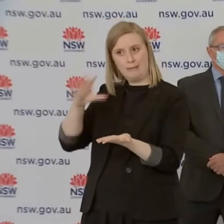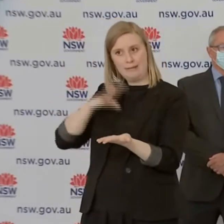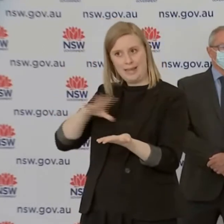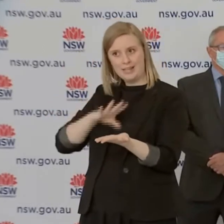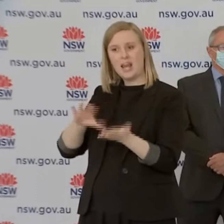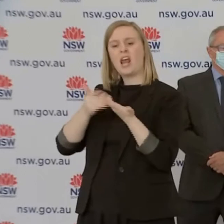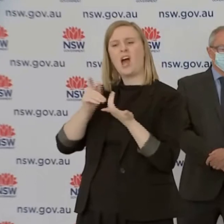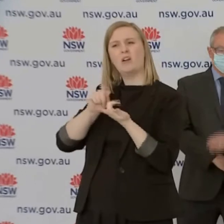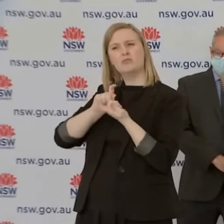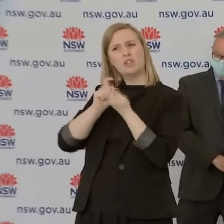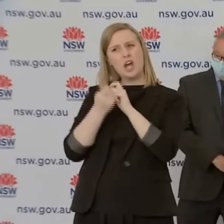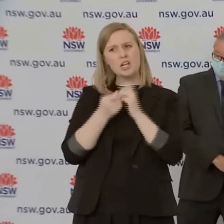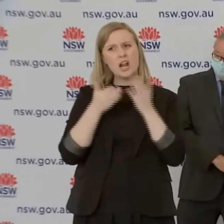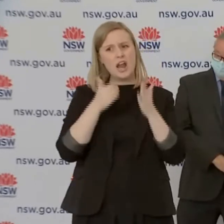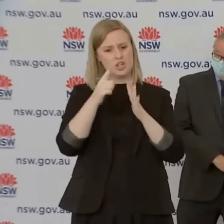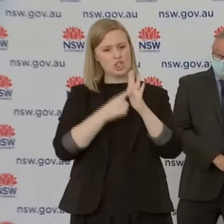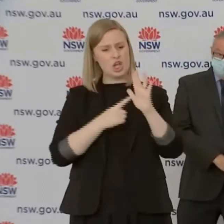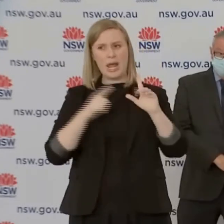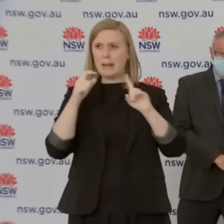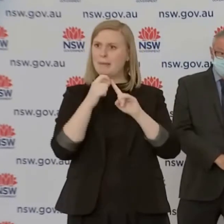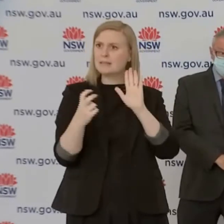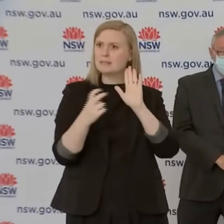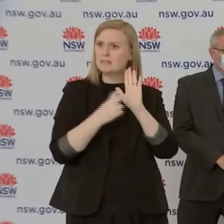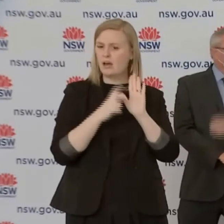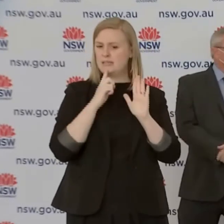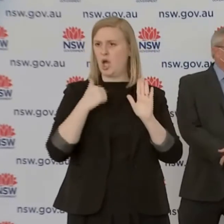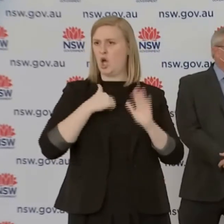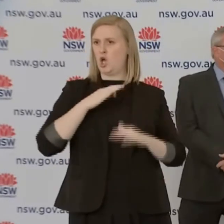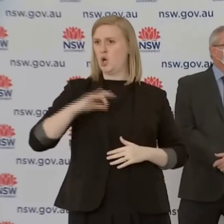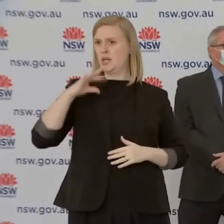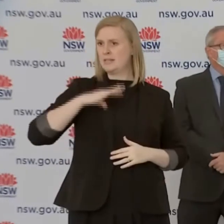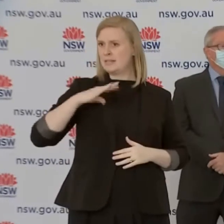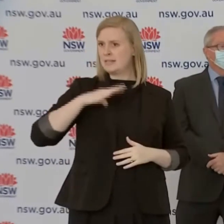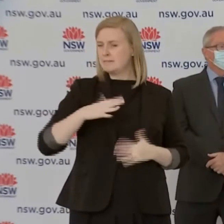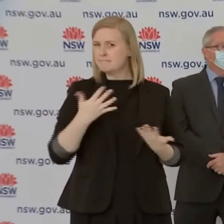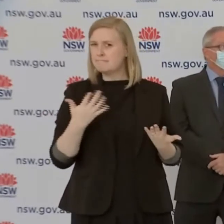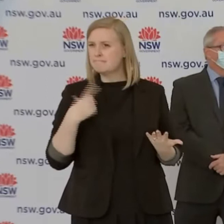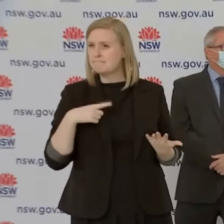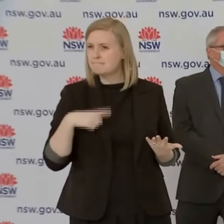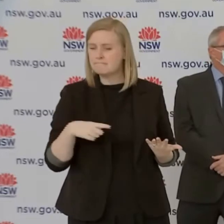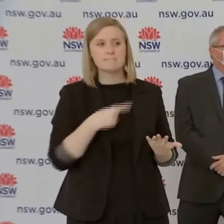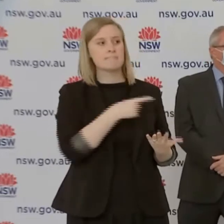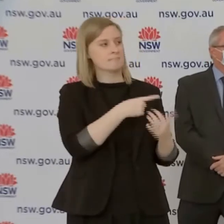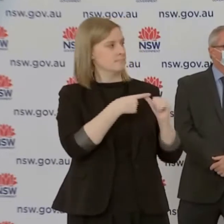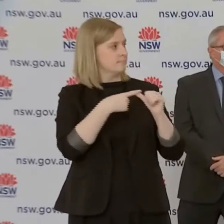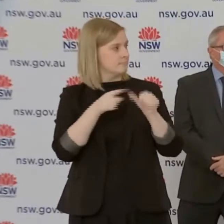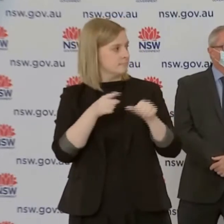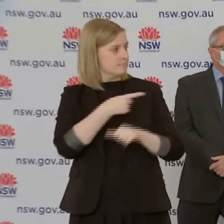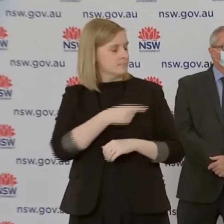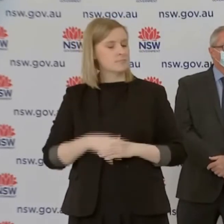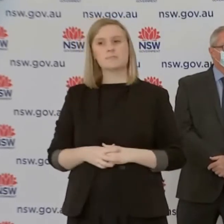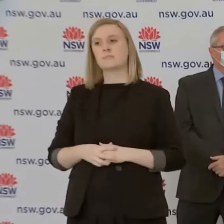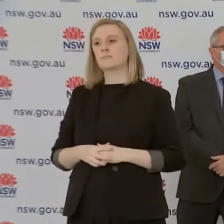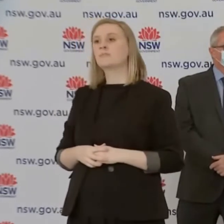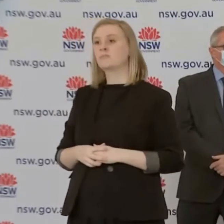were tightened around mask wearing. I'll ask Deputy Commissioner Warboys if there's anything additional on that point. Good morning. Thank